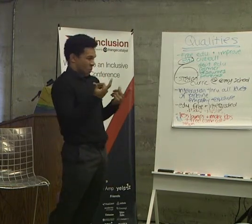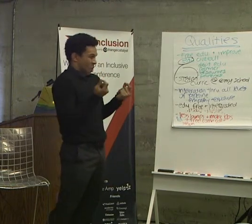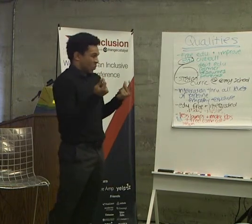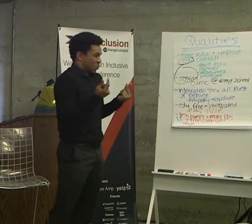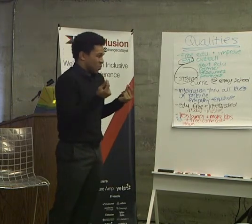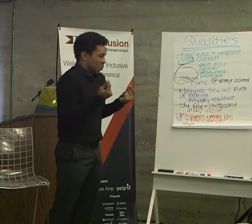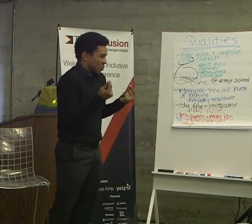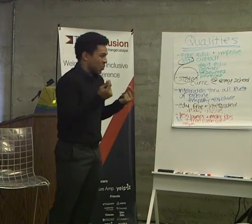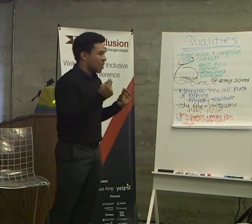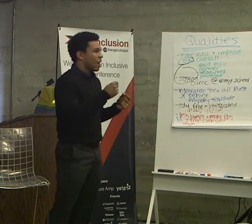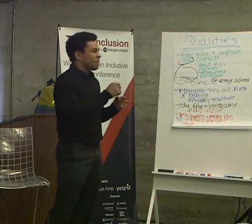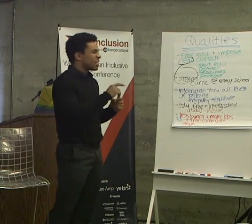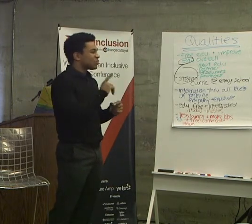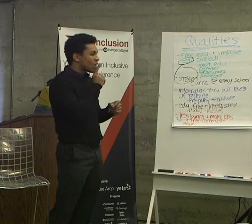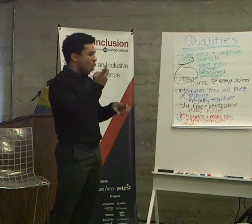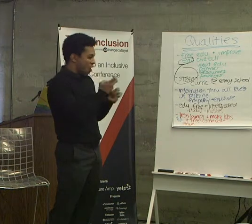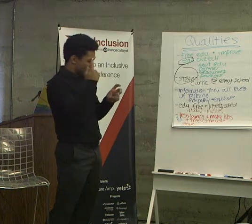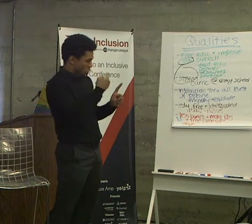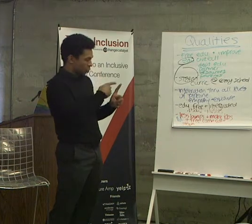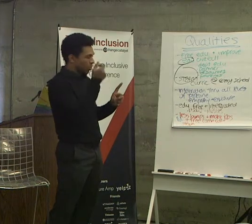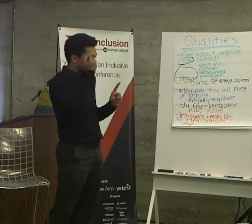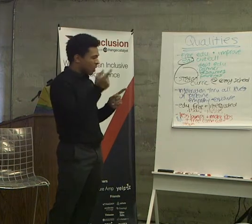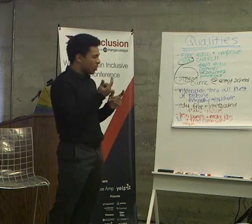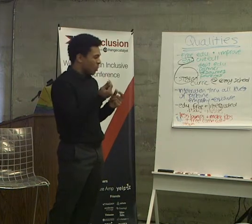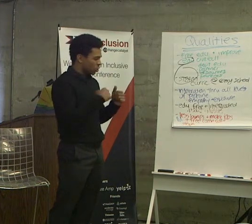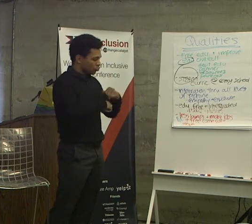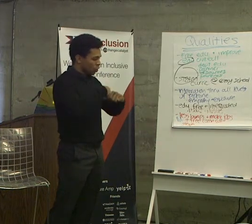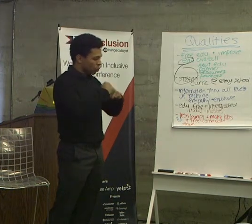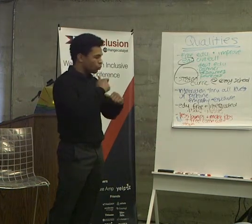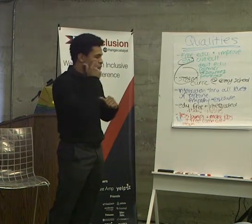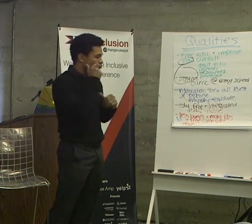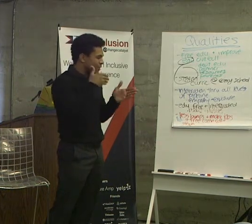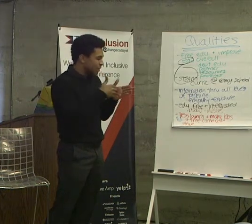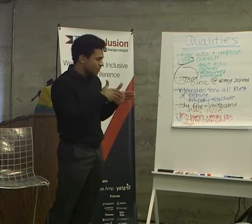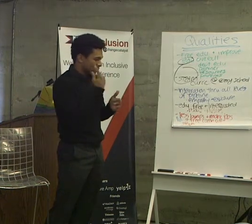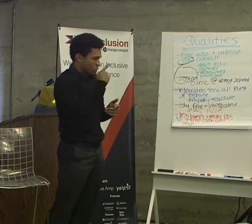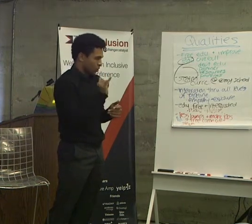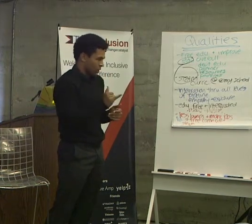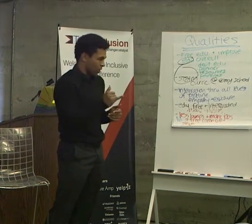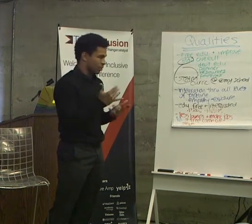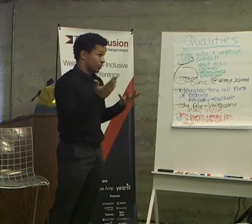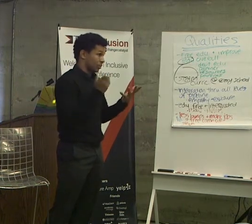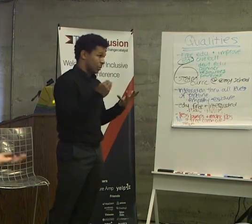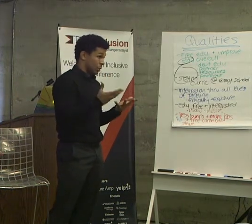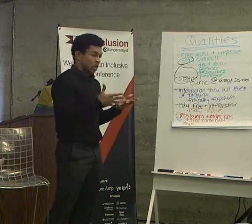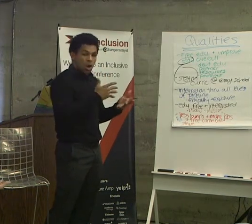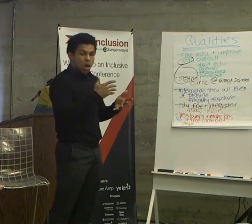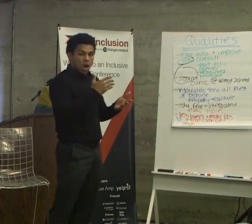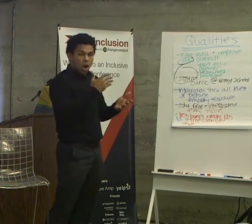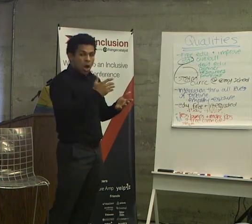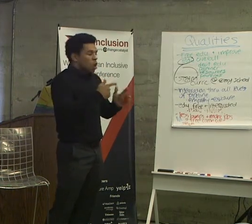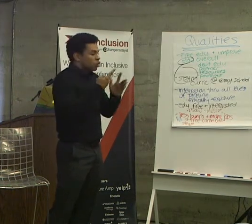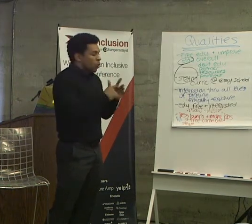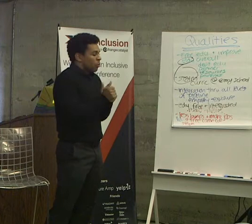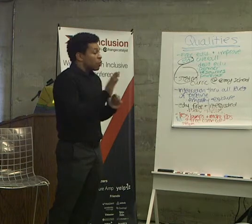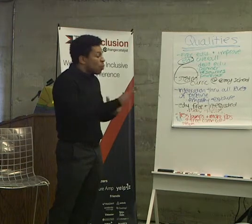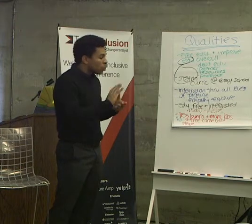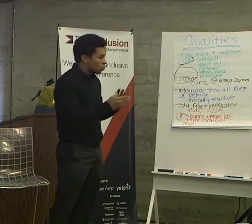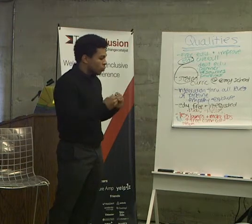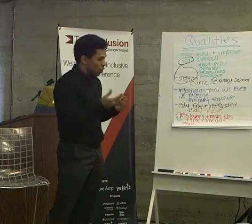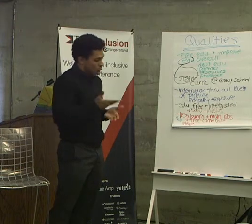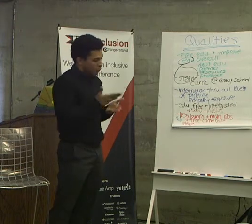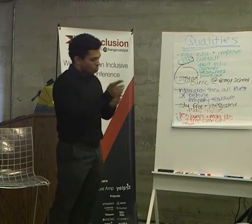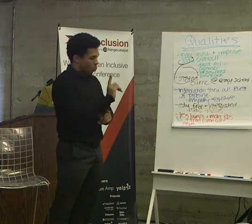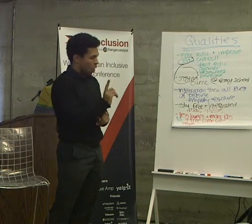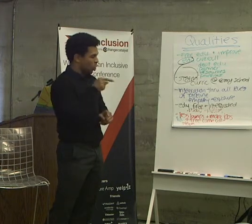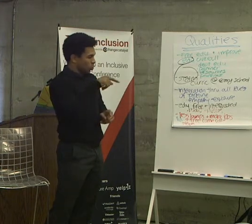what structural racism looks like and what you can do. So start with your story. Offer where you've messed up. Make